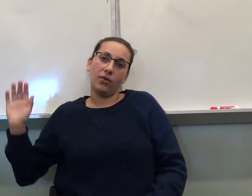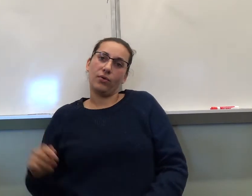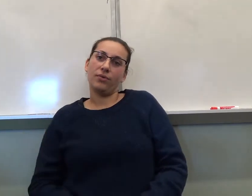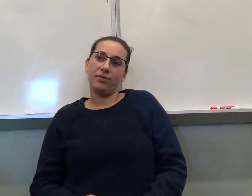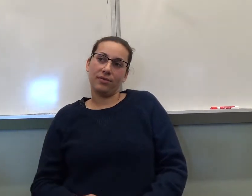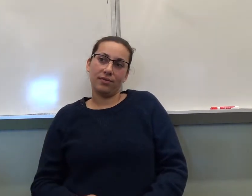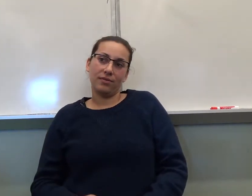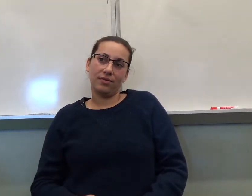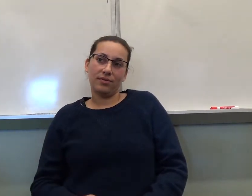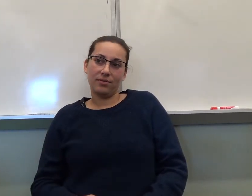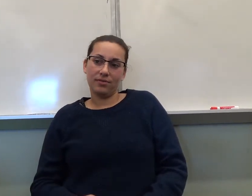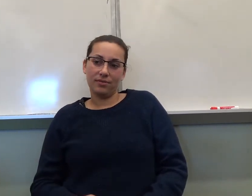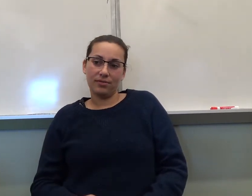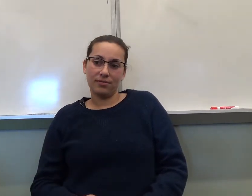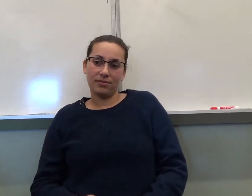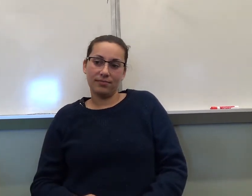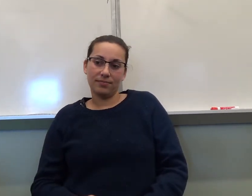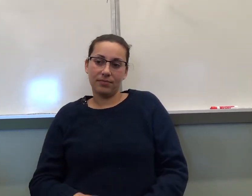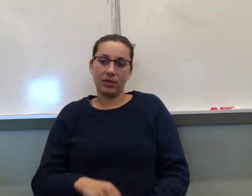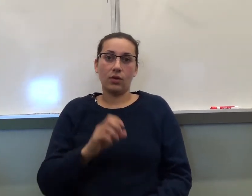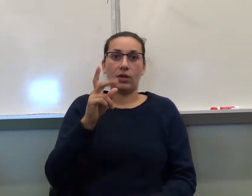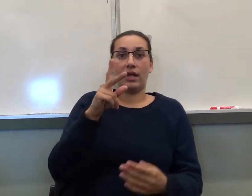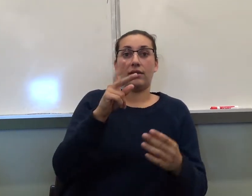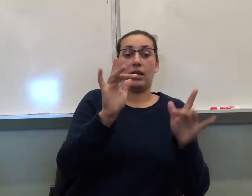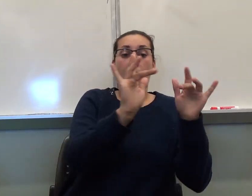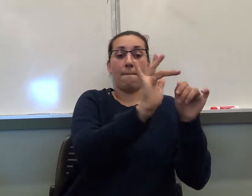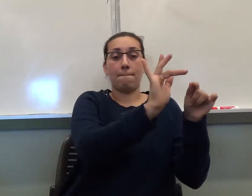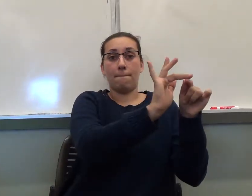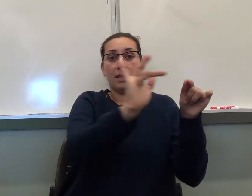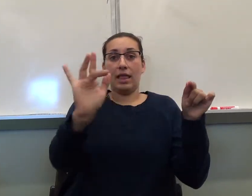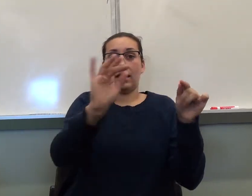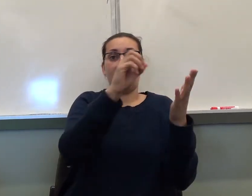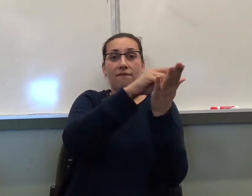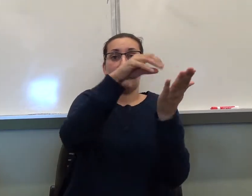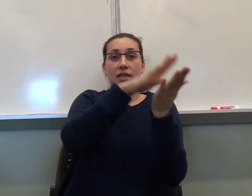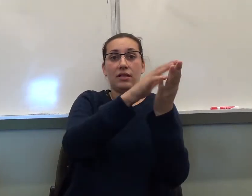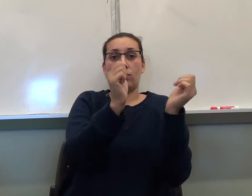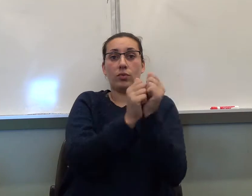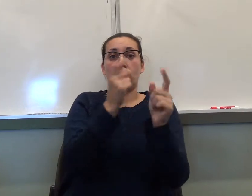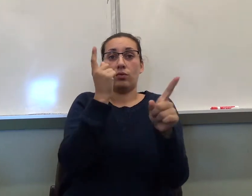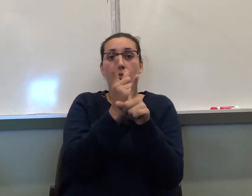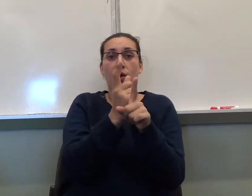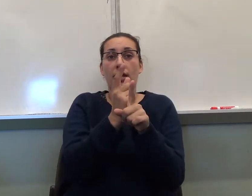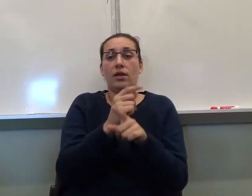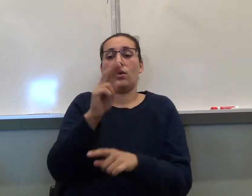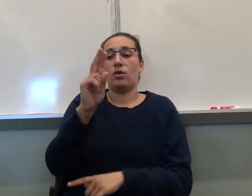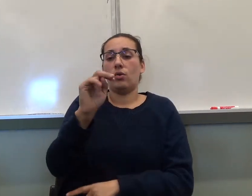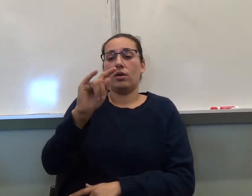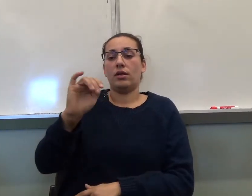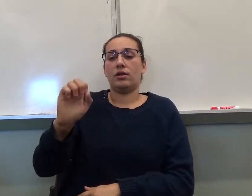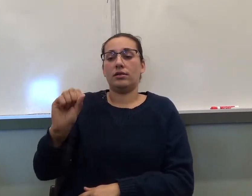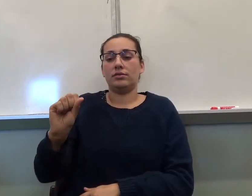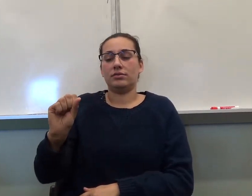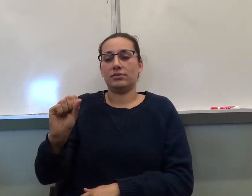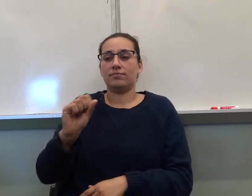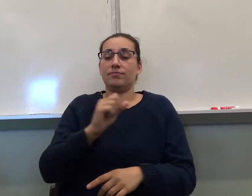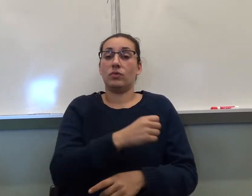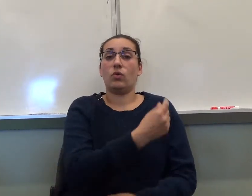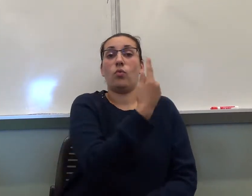All right, it says, fill in the blanks with the correct units. It says 1 gallon is equal to 4 something. And the question is, what's